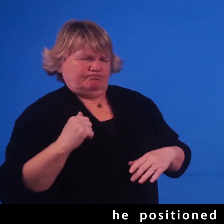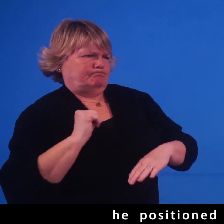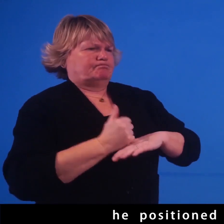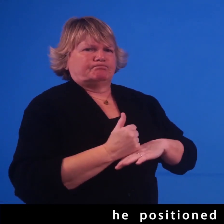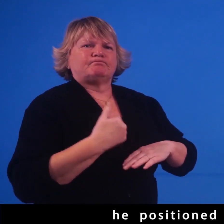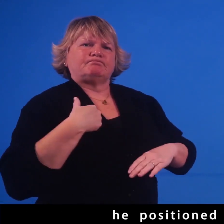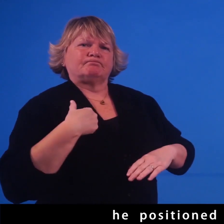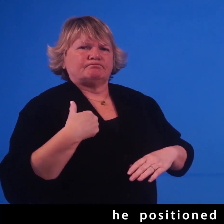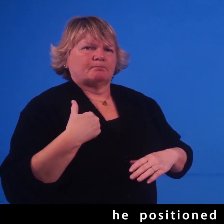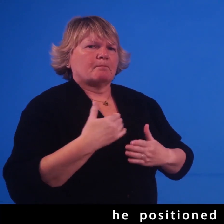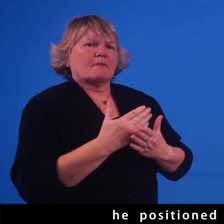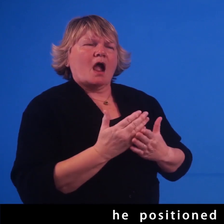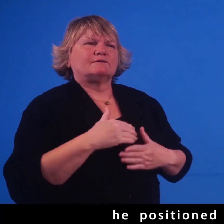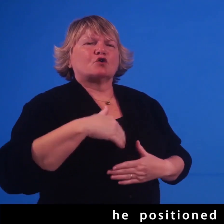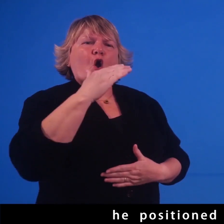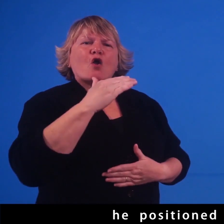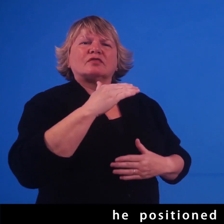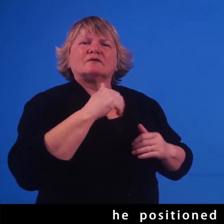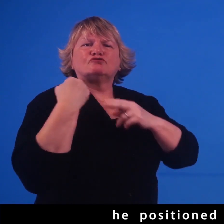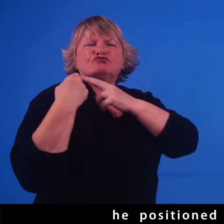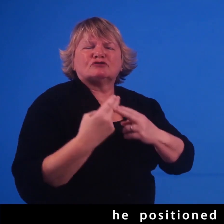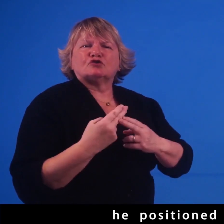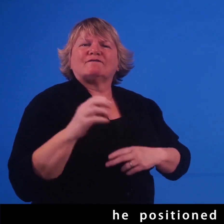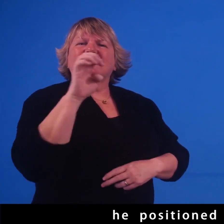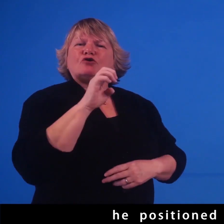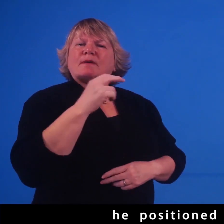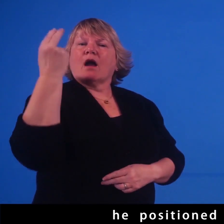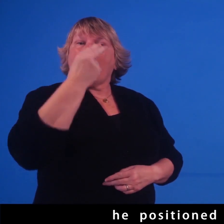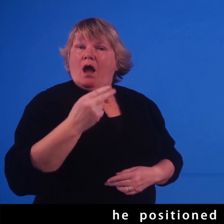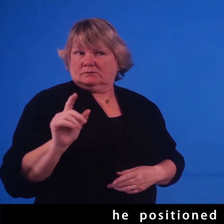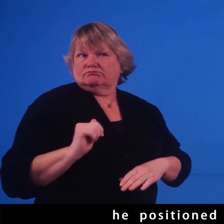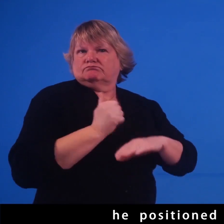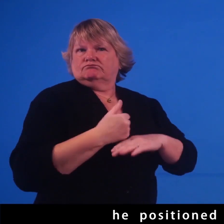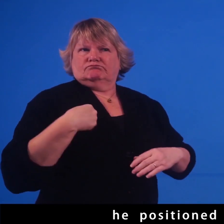He positioned himself as part of a northern tradition of European art.